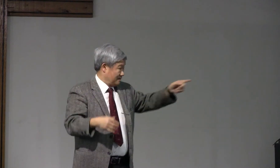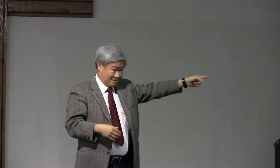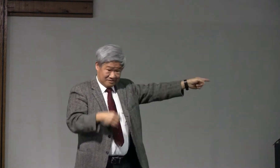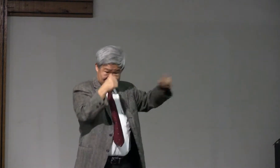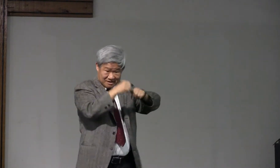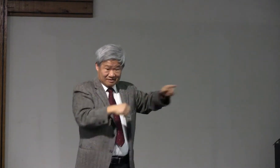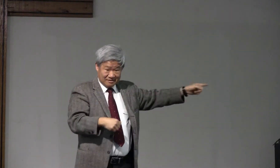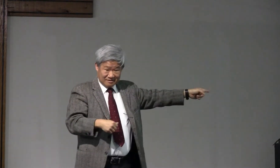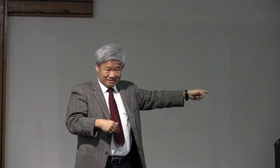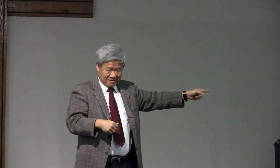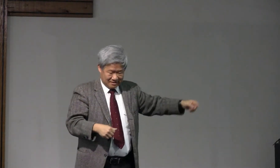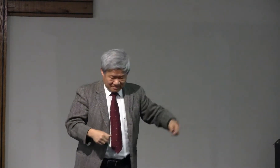Remember I preached